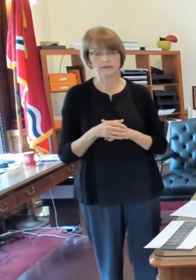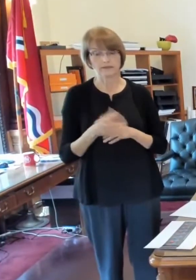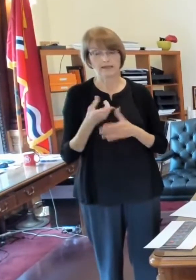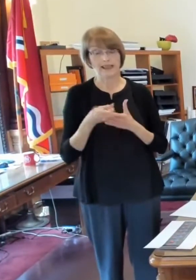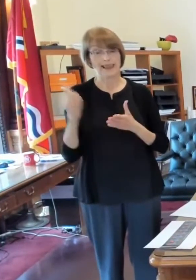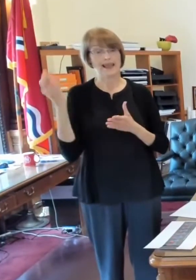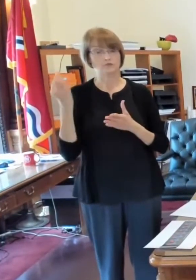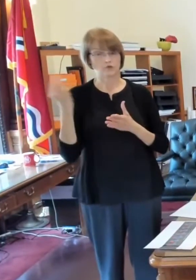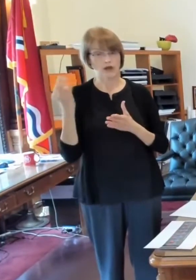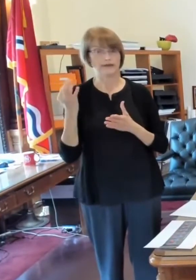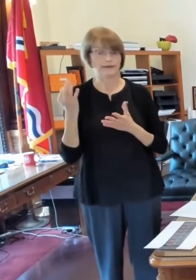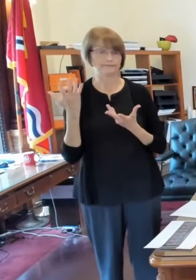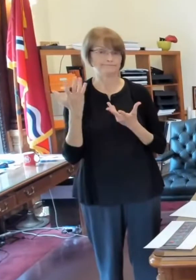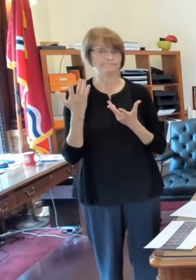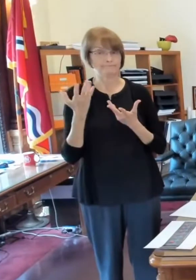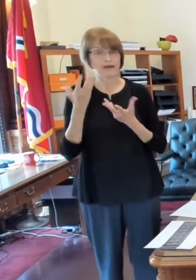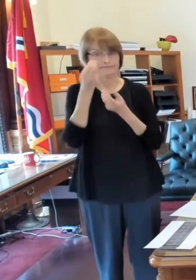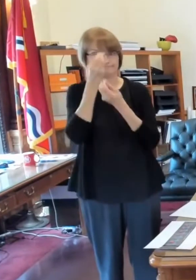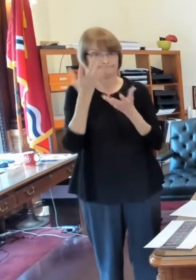this a few times now,